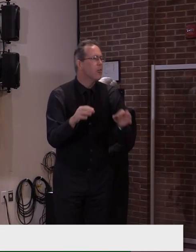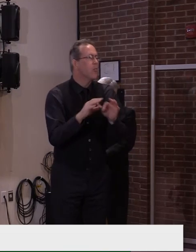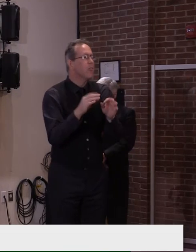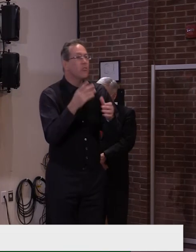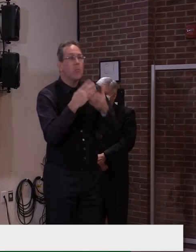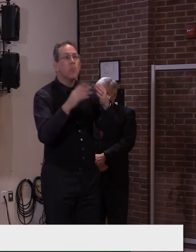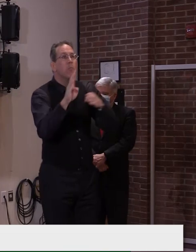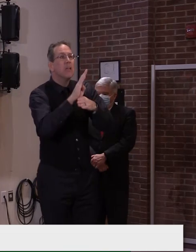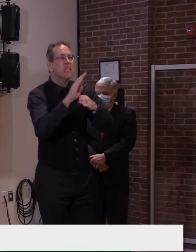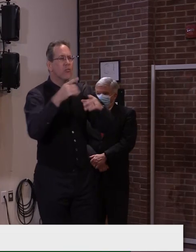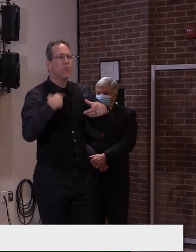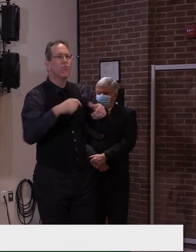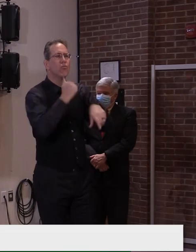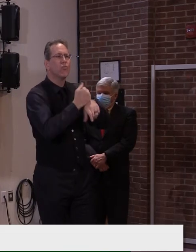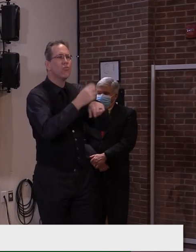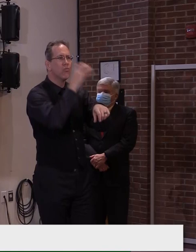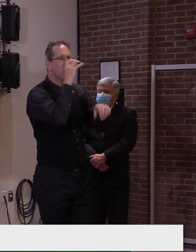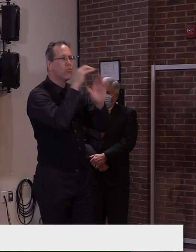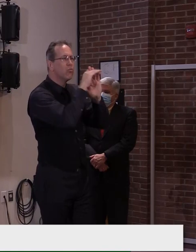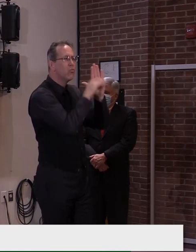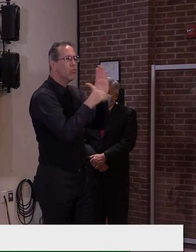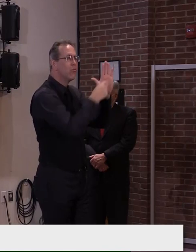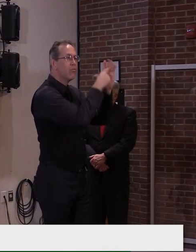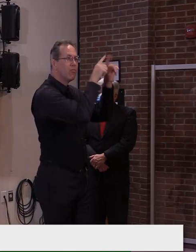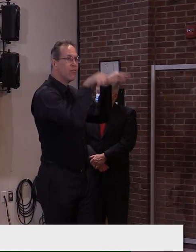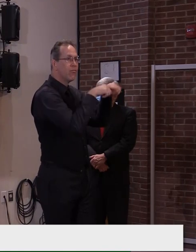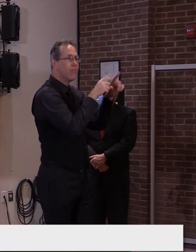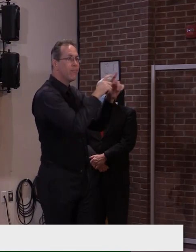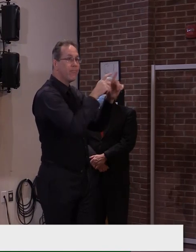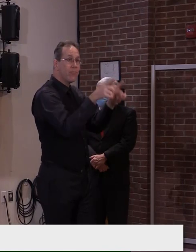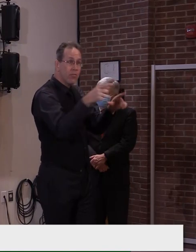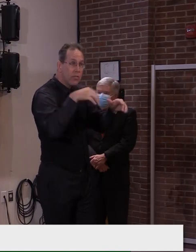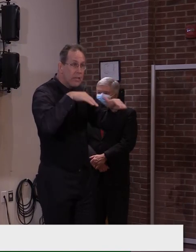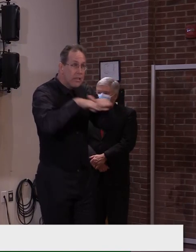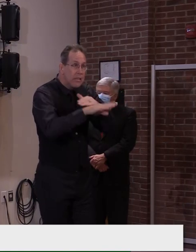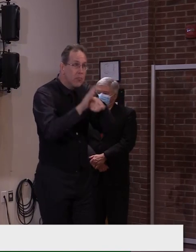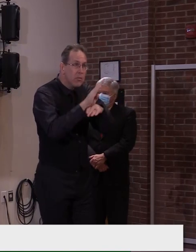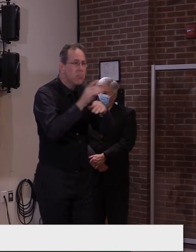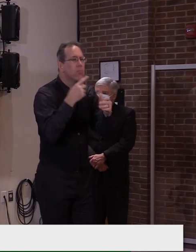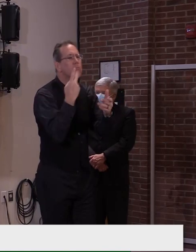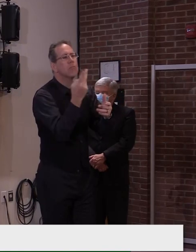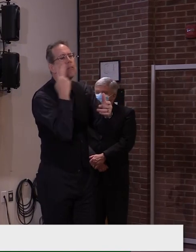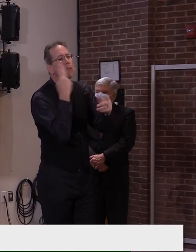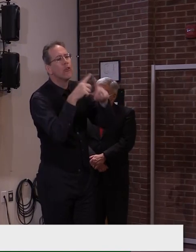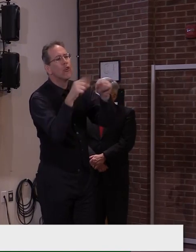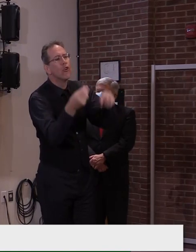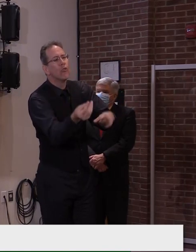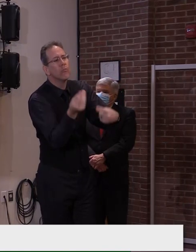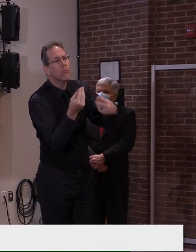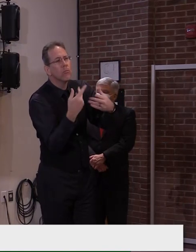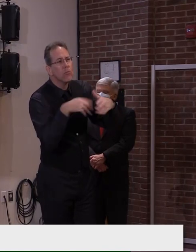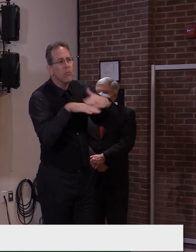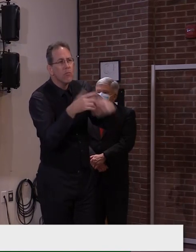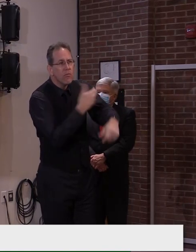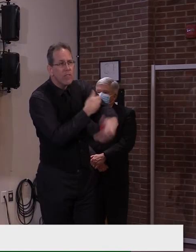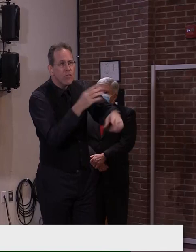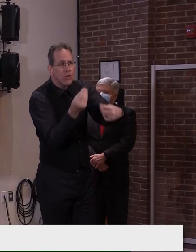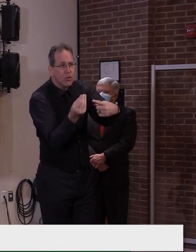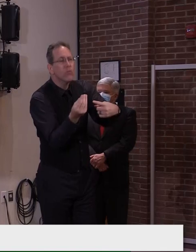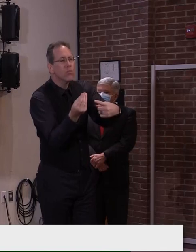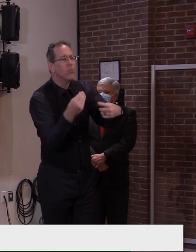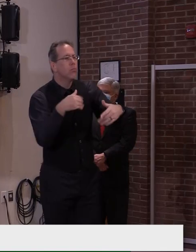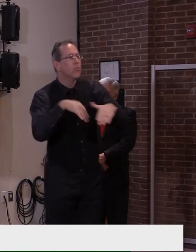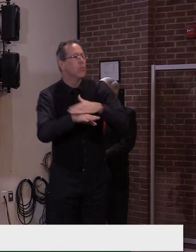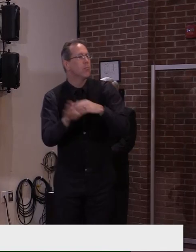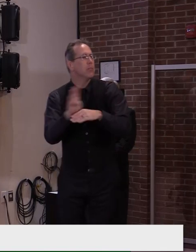offer that as an incentive, that's fine. That's not something that I'm opposed to at all, and it